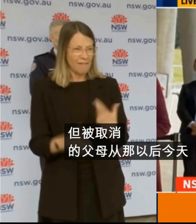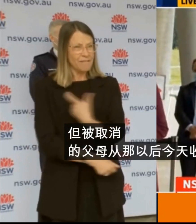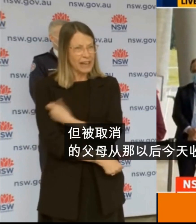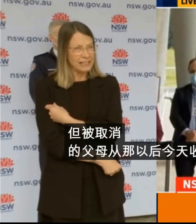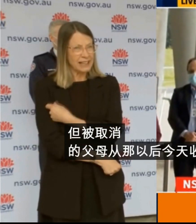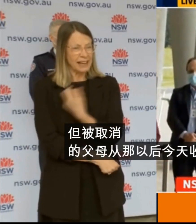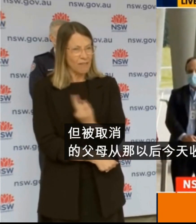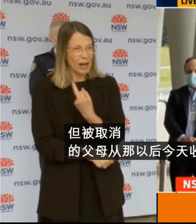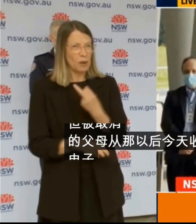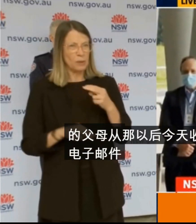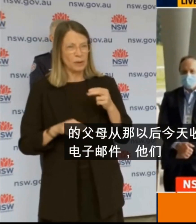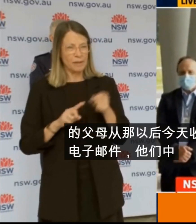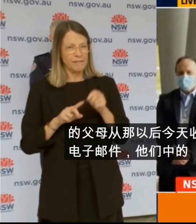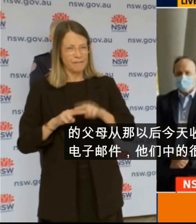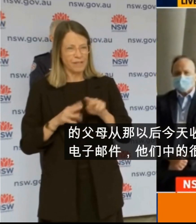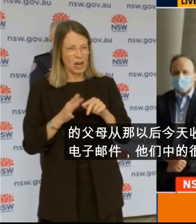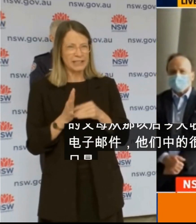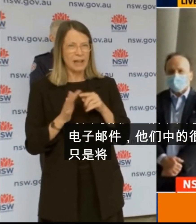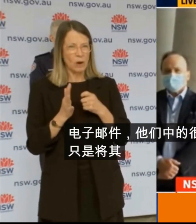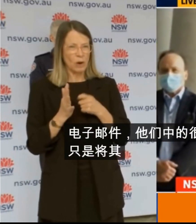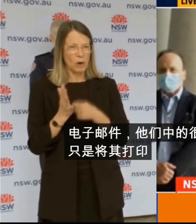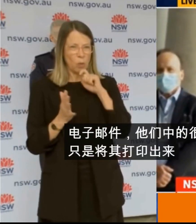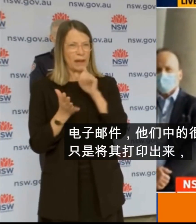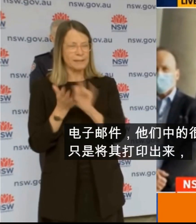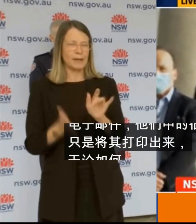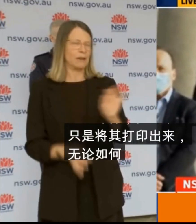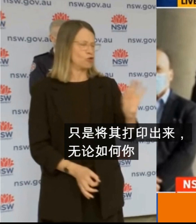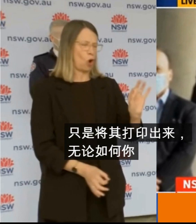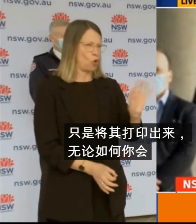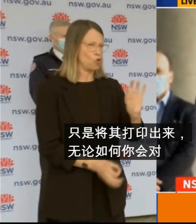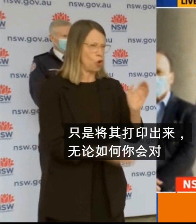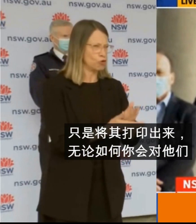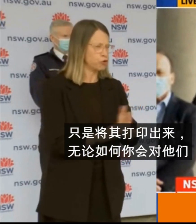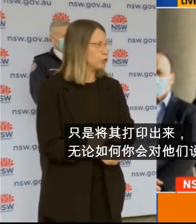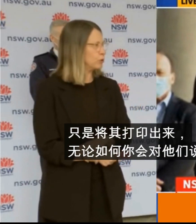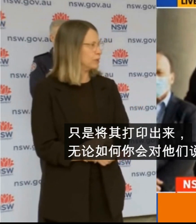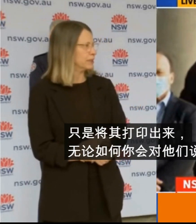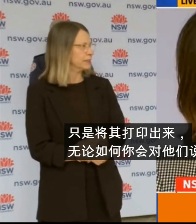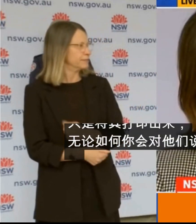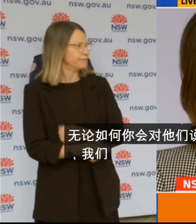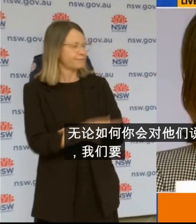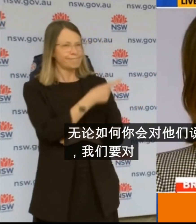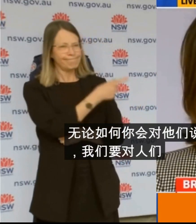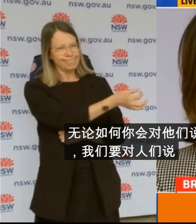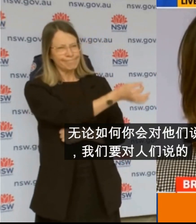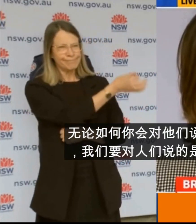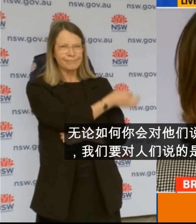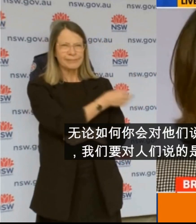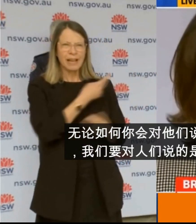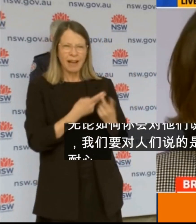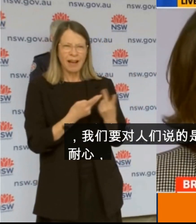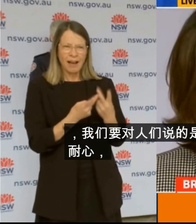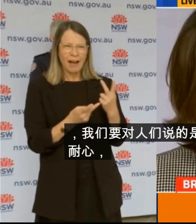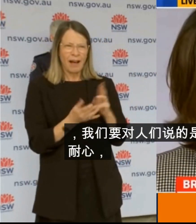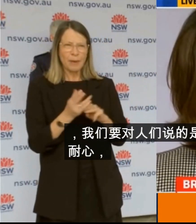since then today got a confirmation email. A lot of them are saying they're just going to print that out and go anyway. What would you say to them? What we would say to people